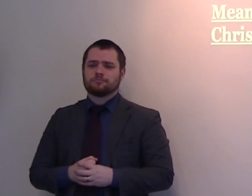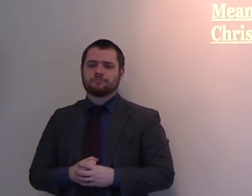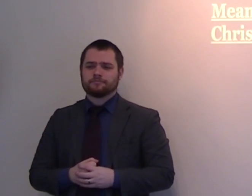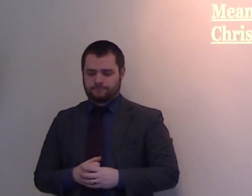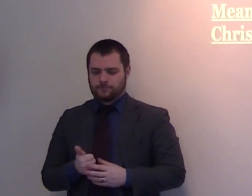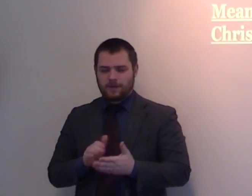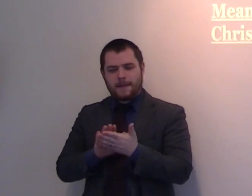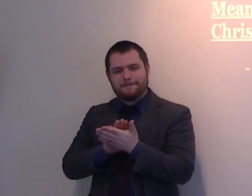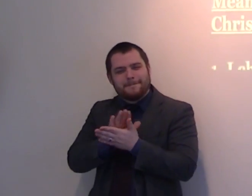7,